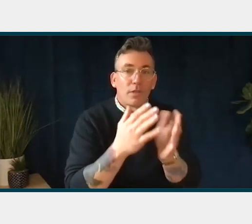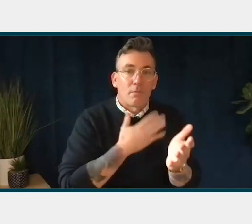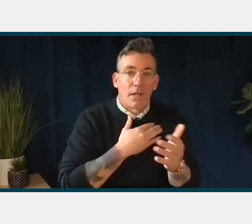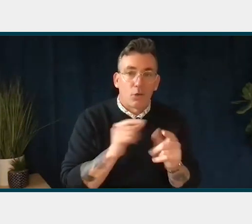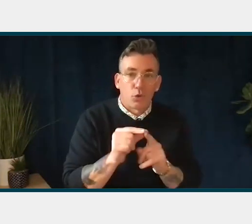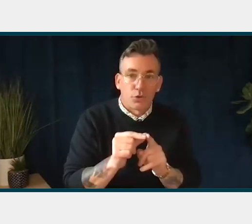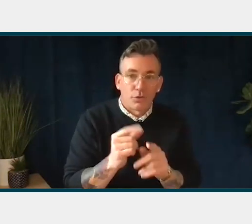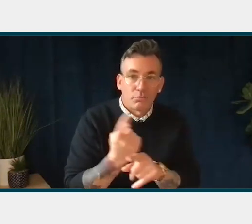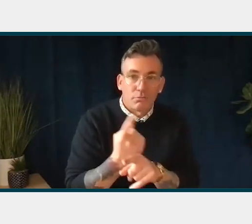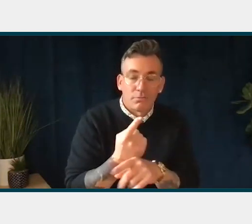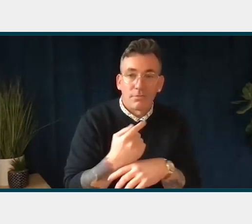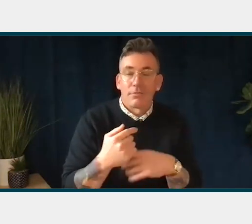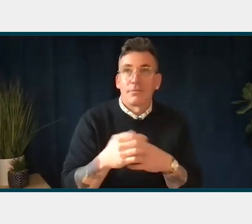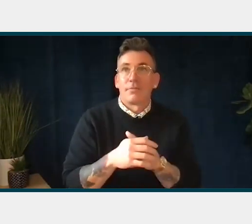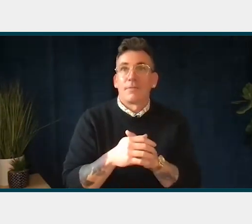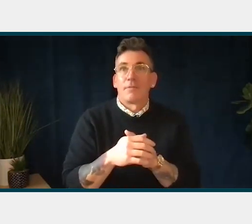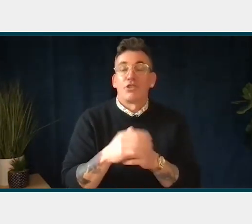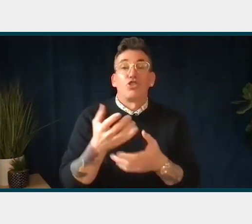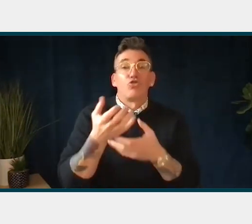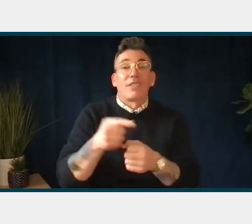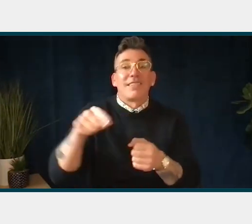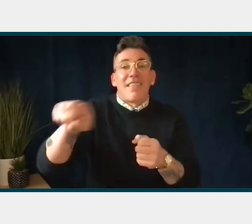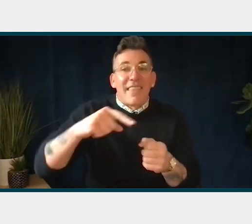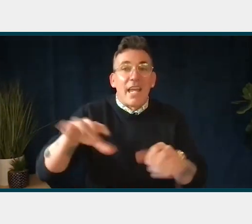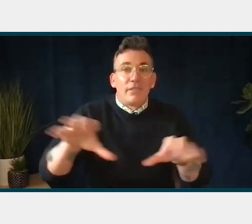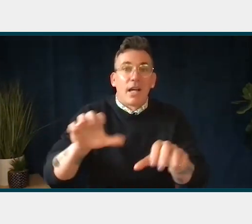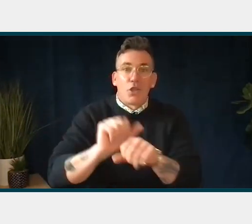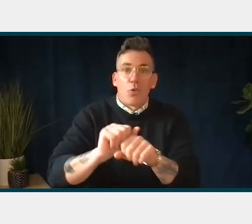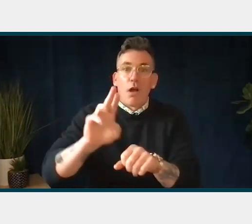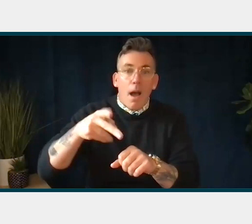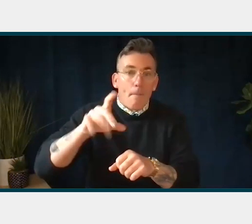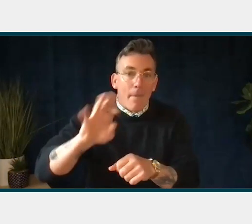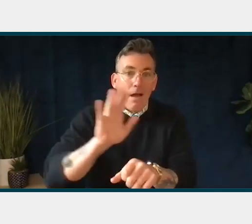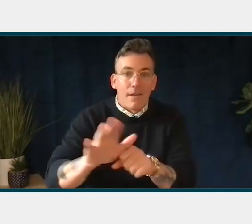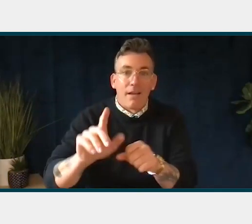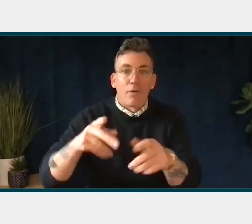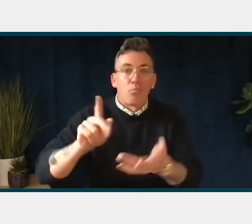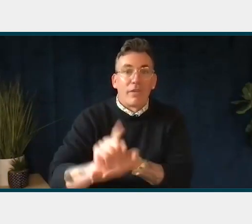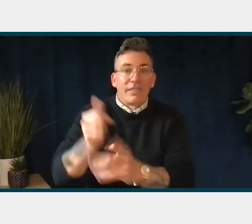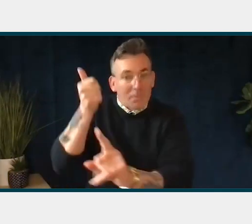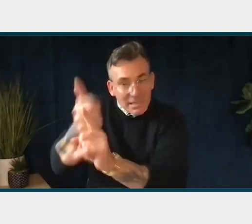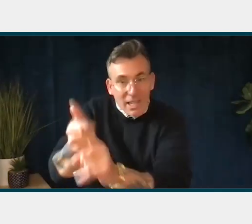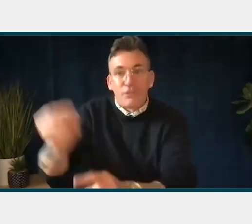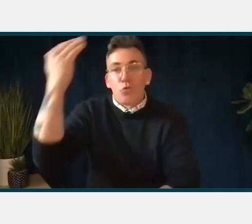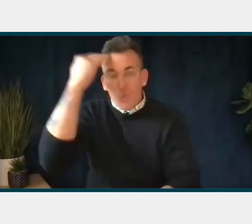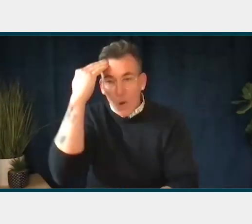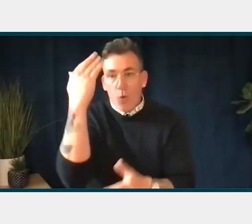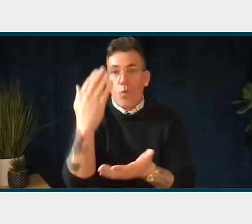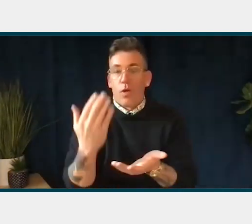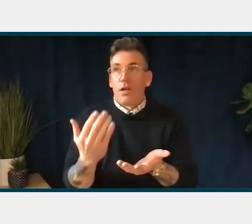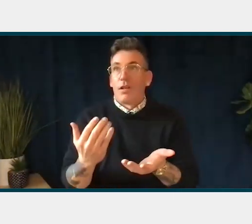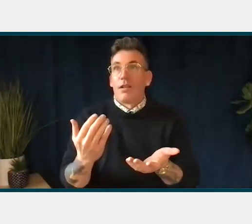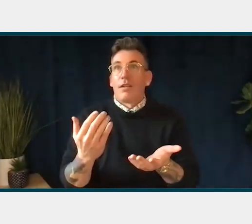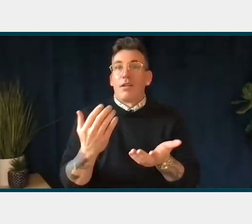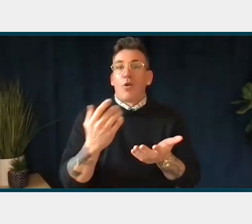trusting their worldview and how they will use that to interpret my words appropriately, trusting that they're actually doing the work